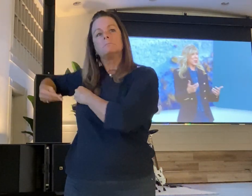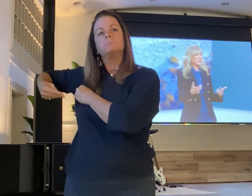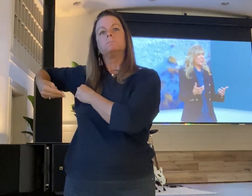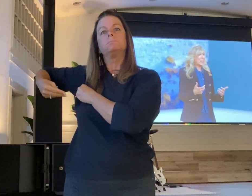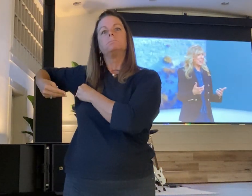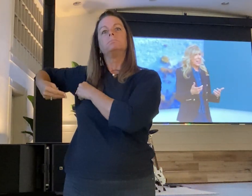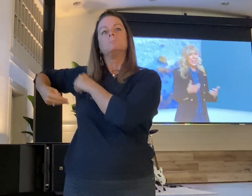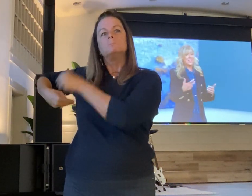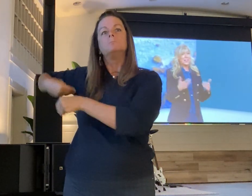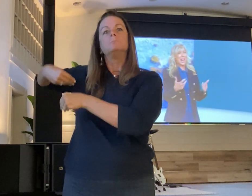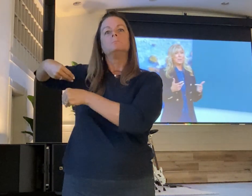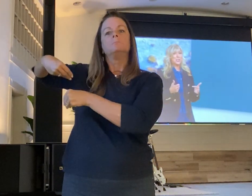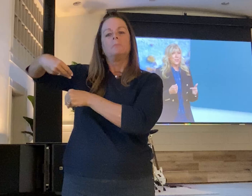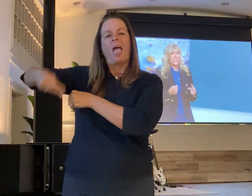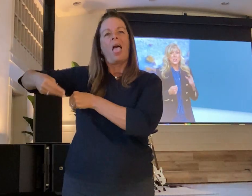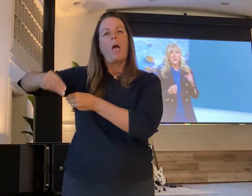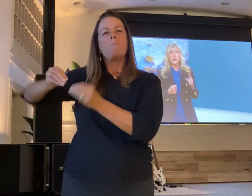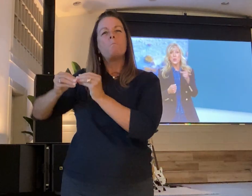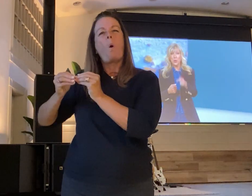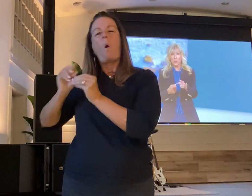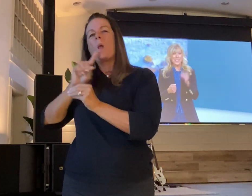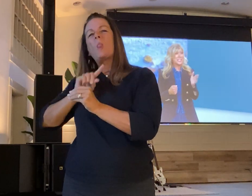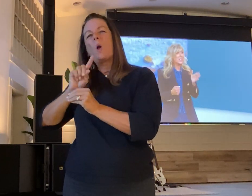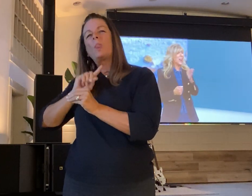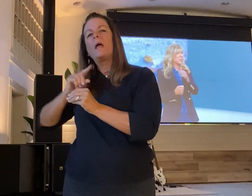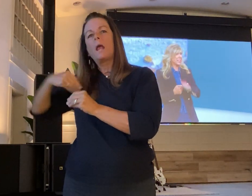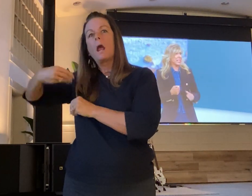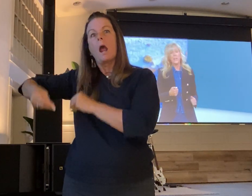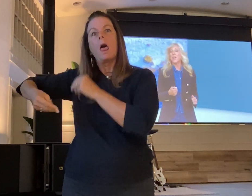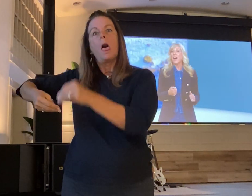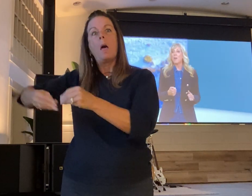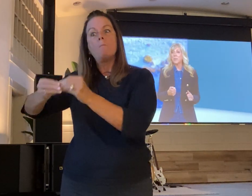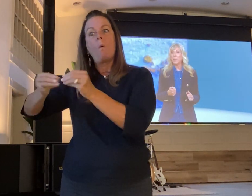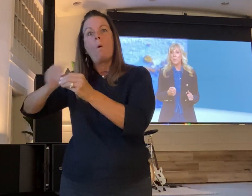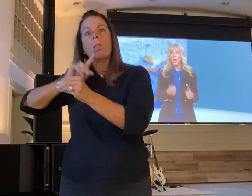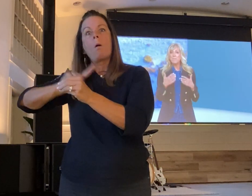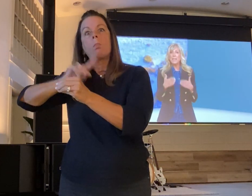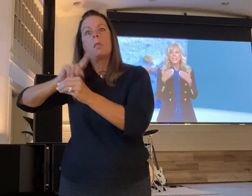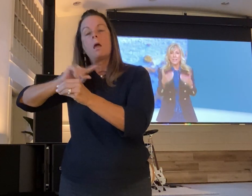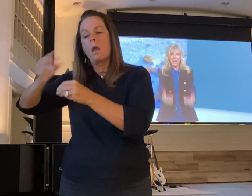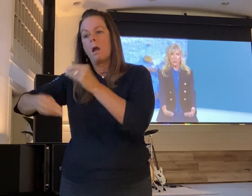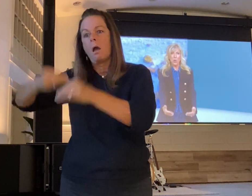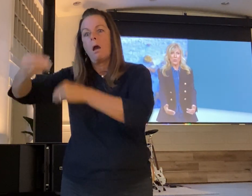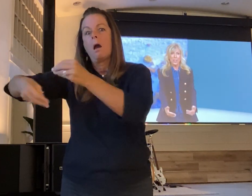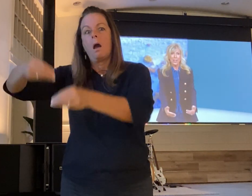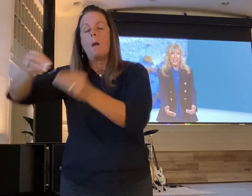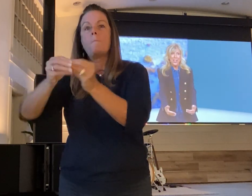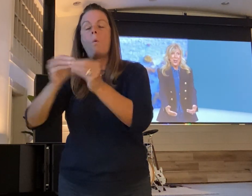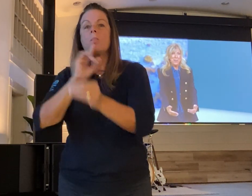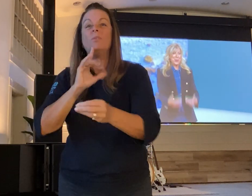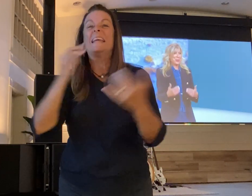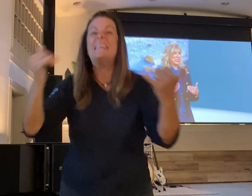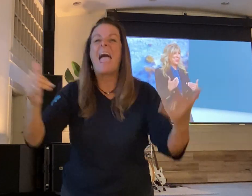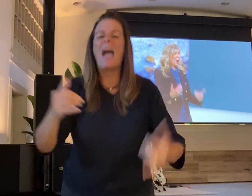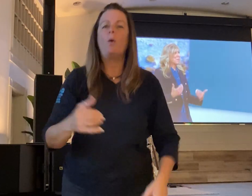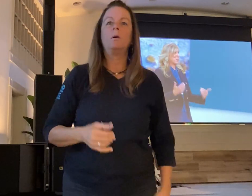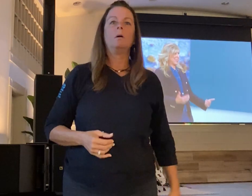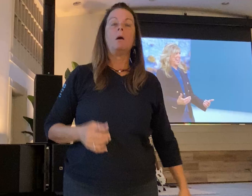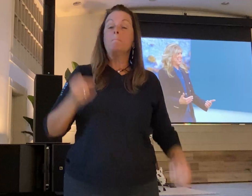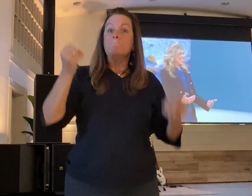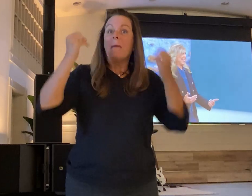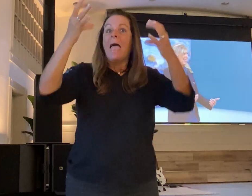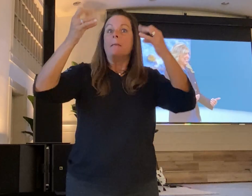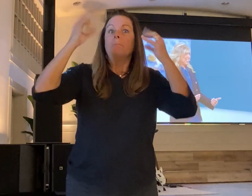say anonymous for a reason, because in an anonymous survey, two-thirds, 65% of people admitted that they were lonely. But